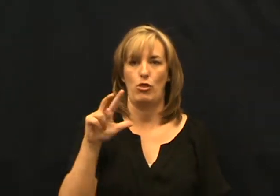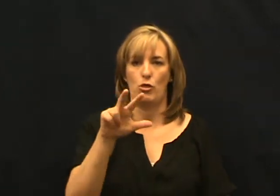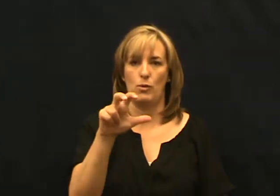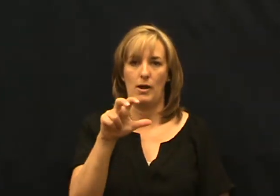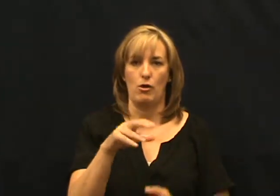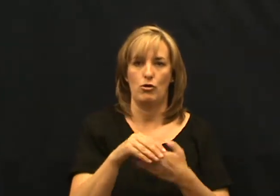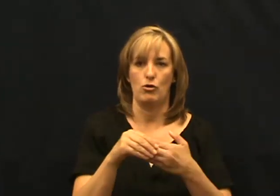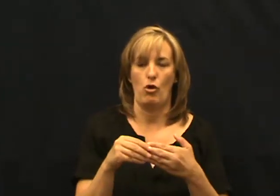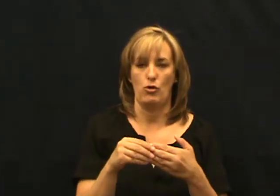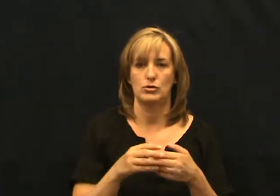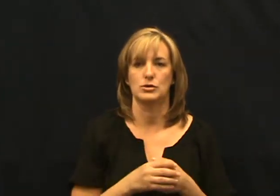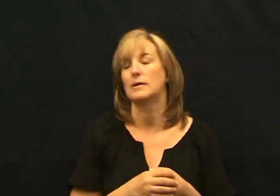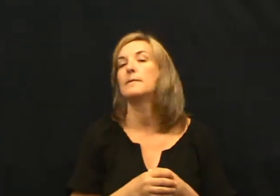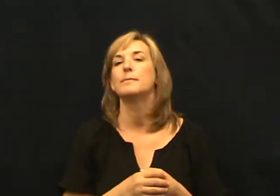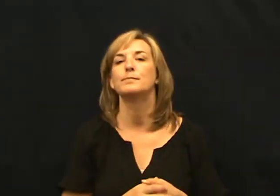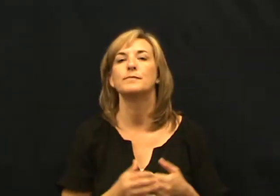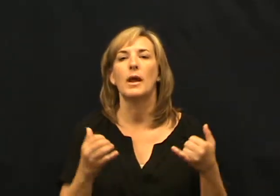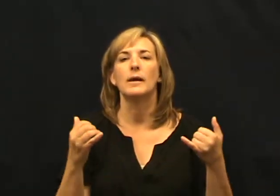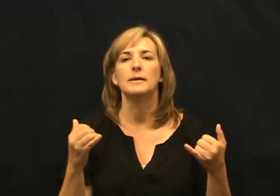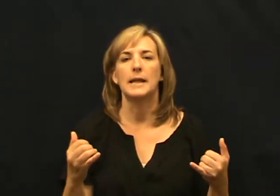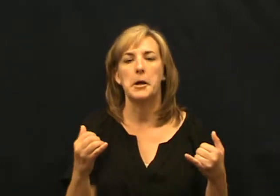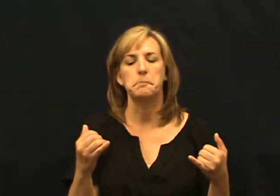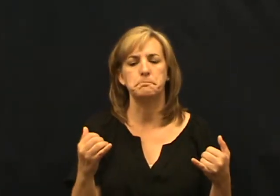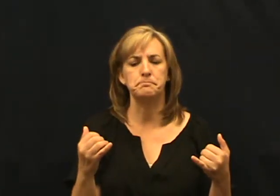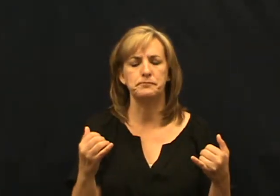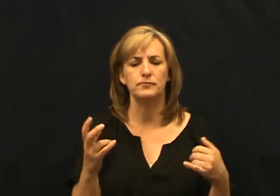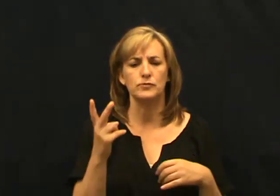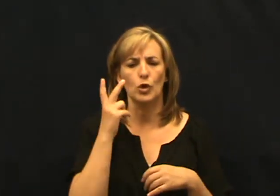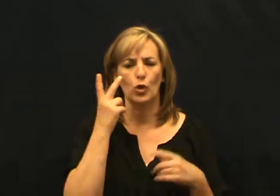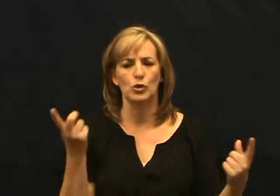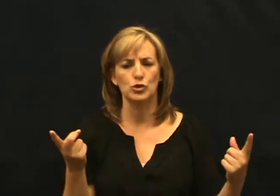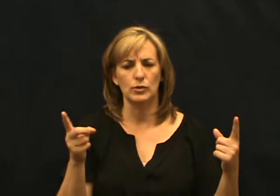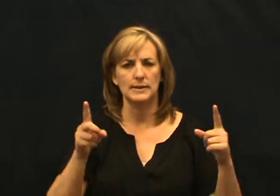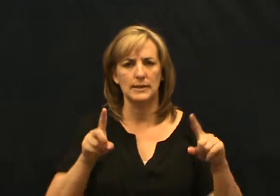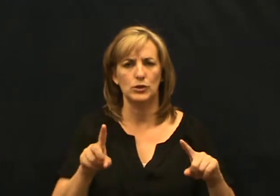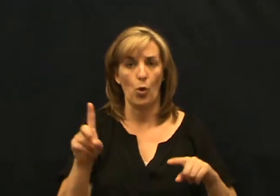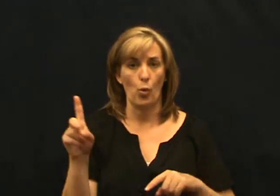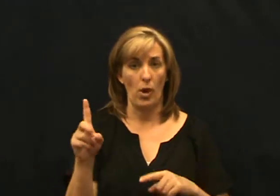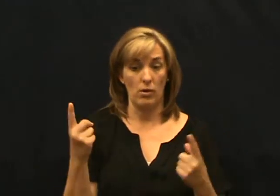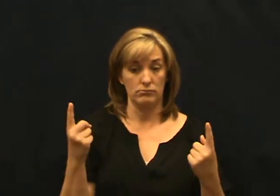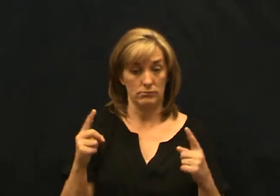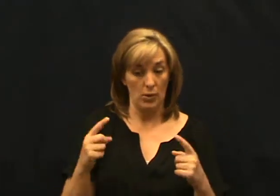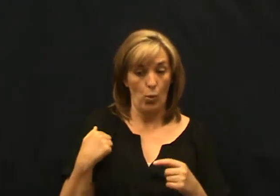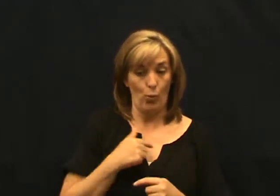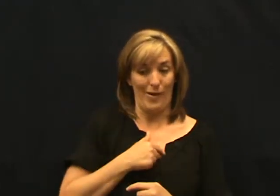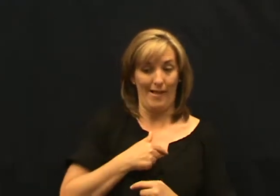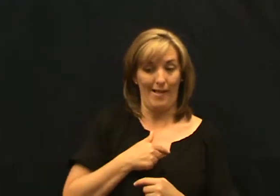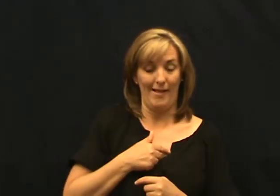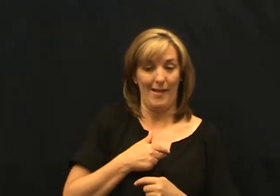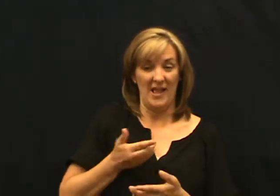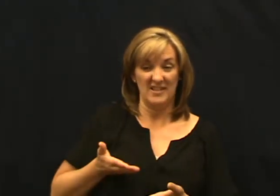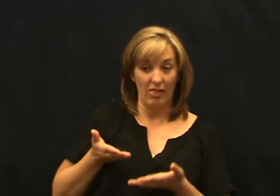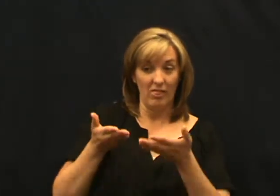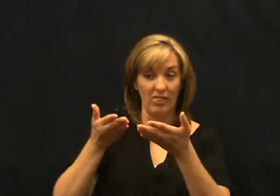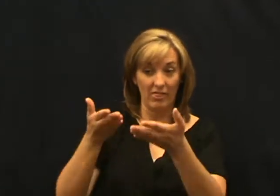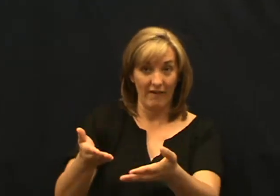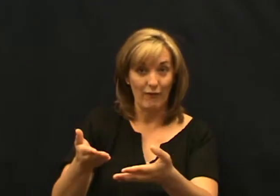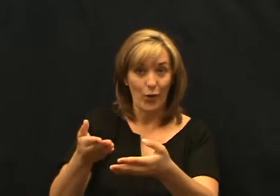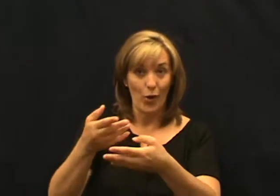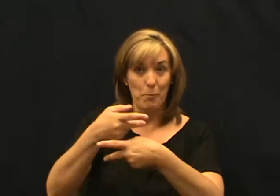So now we'll look at a transaction where we actually deliver our product, but we don't get paid yet. We don't receive the cash.